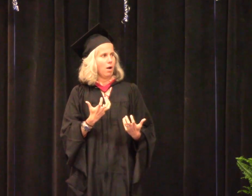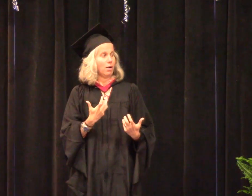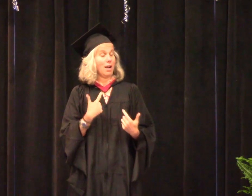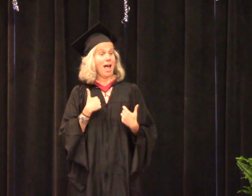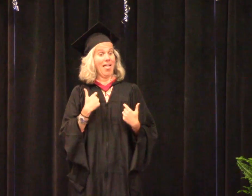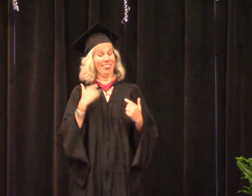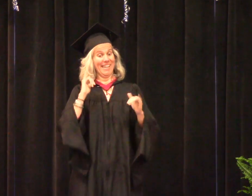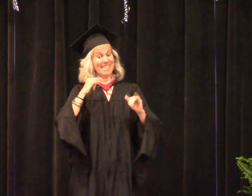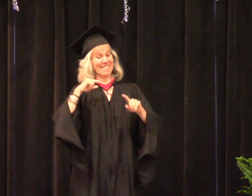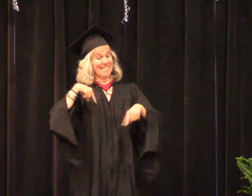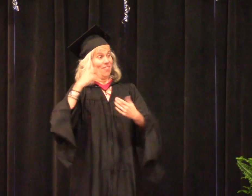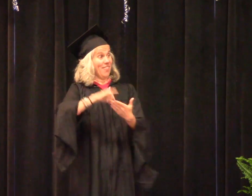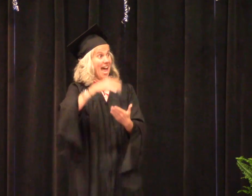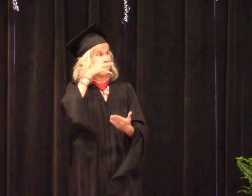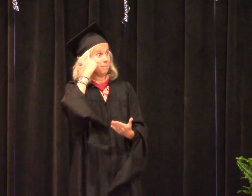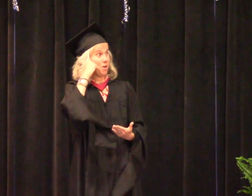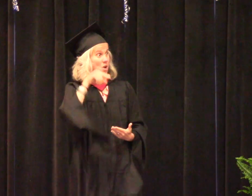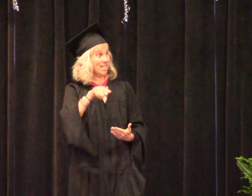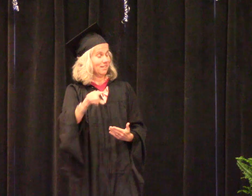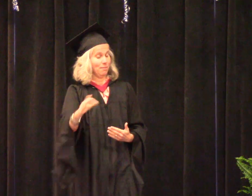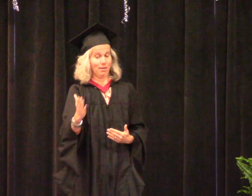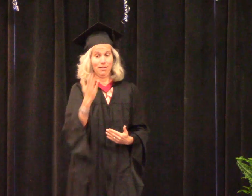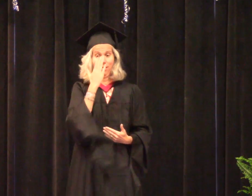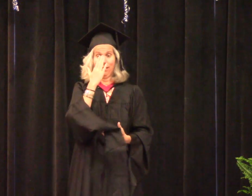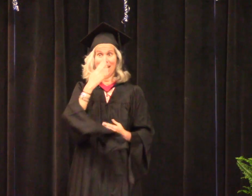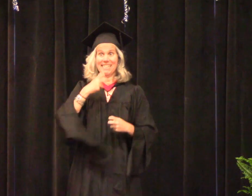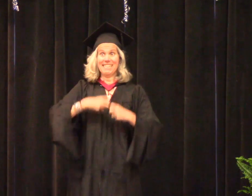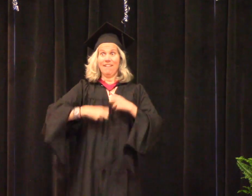Is that how I want my character to be defined?